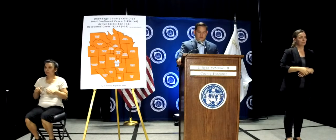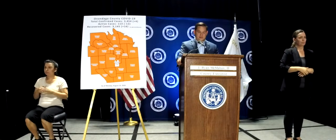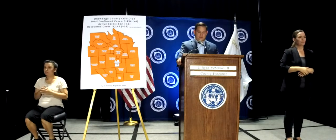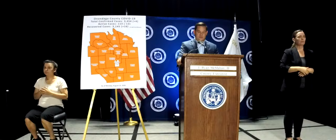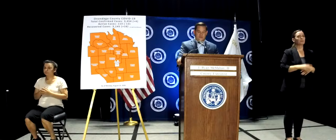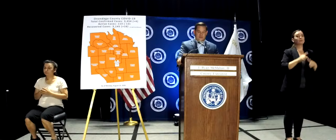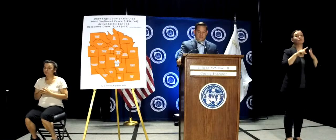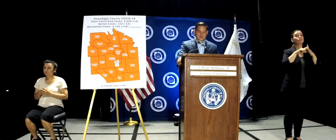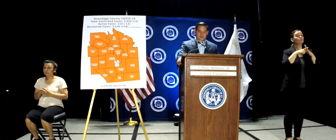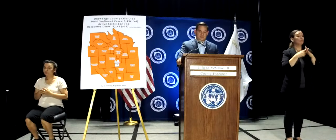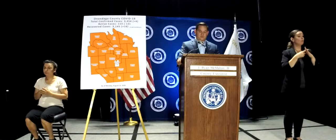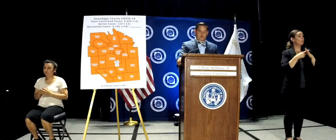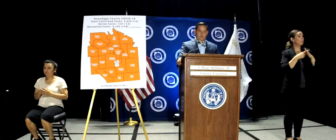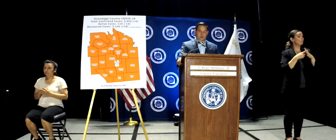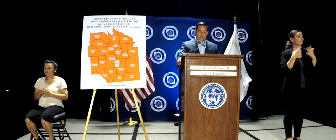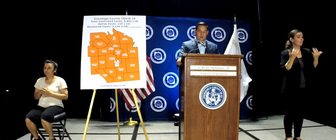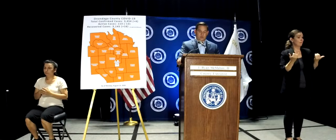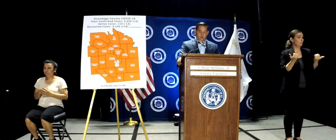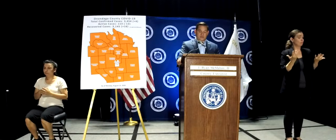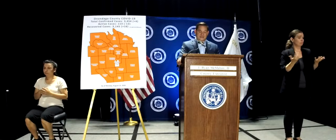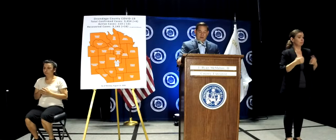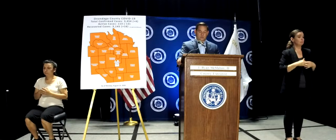had 175 cases out of our